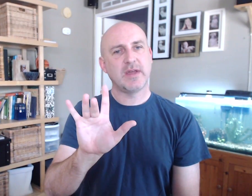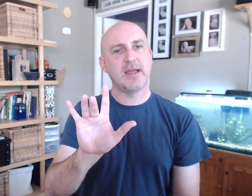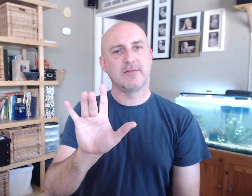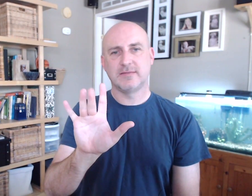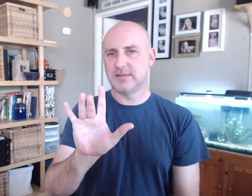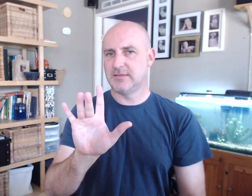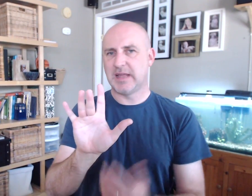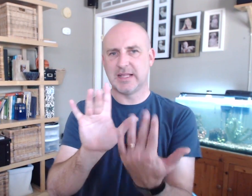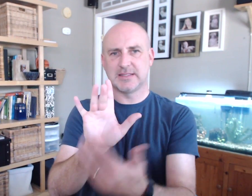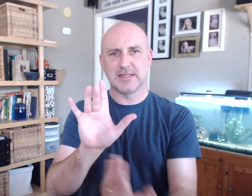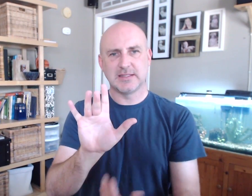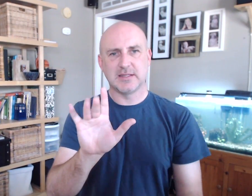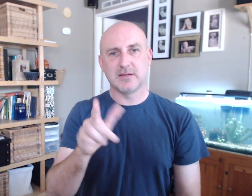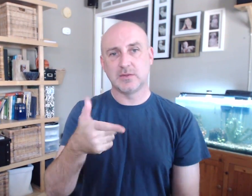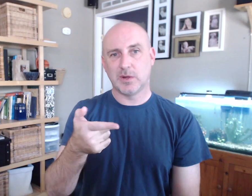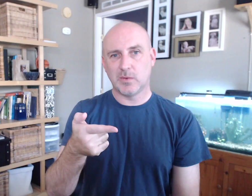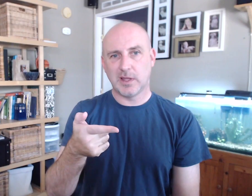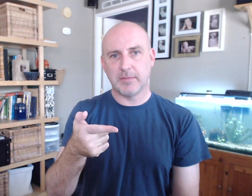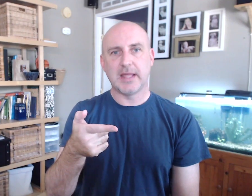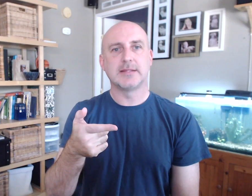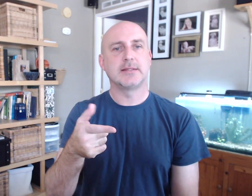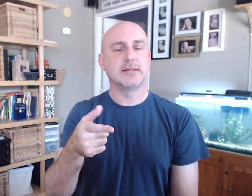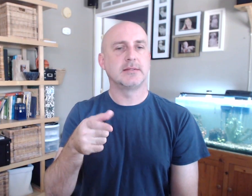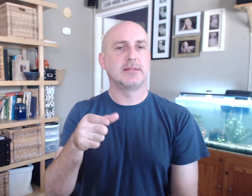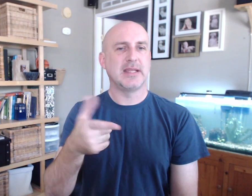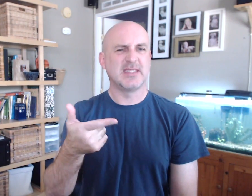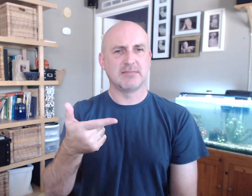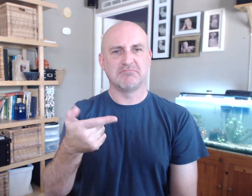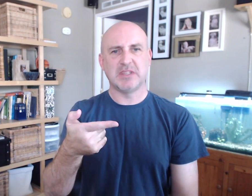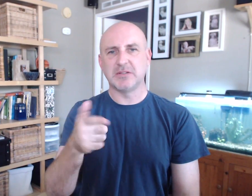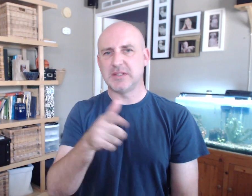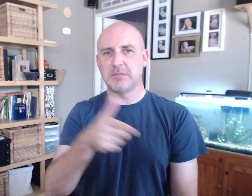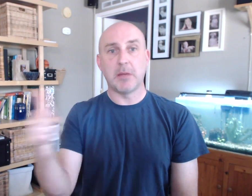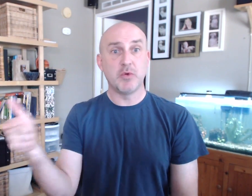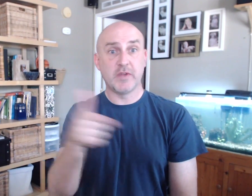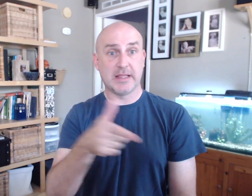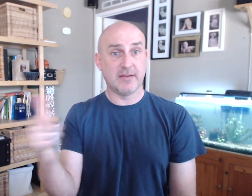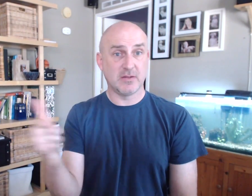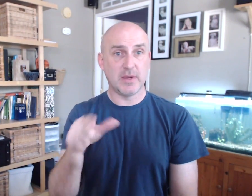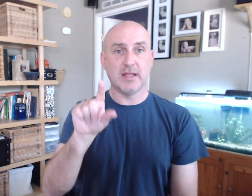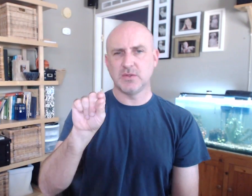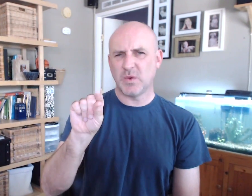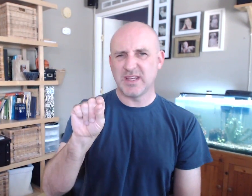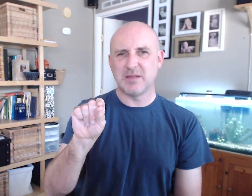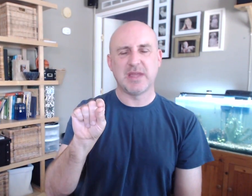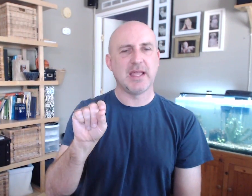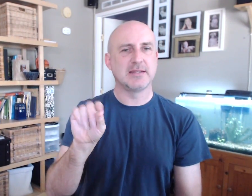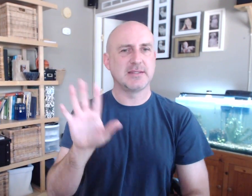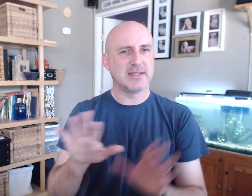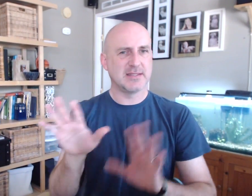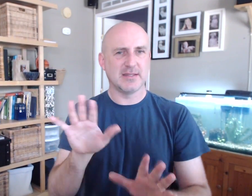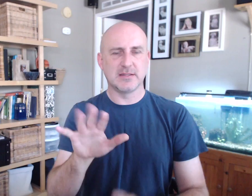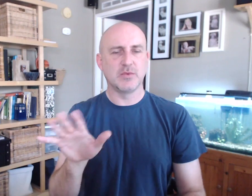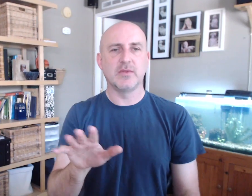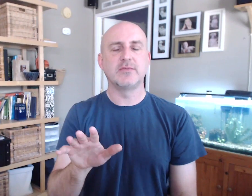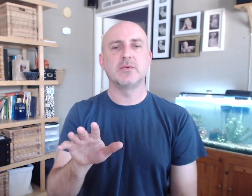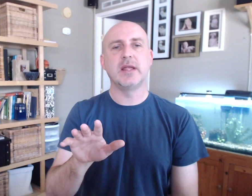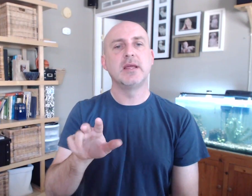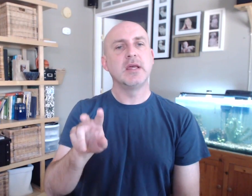25, my hand stays still. 21, my hand stays, you know, still. I'm not moving left to right. 20, my hand stays still, doesn't move left to right. But